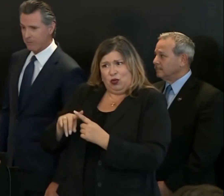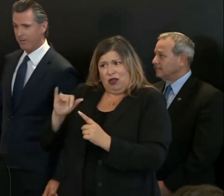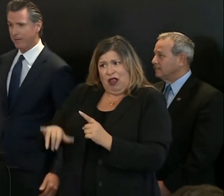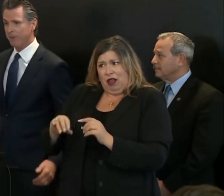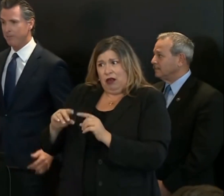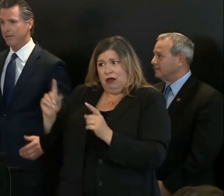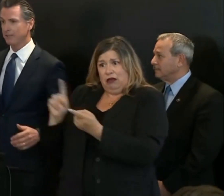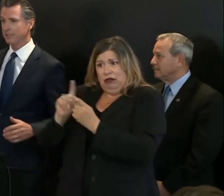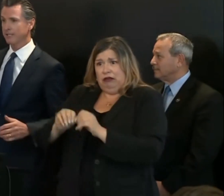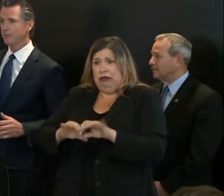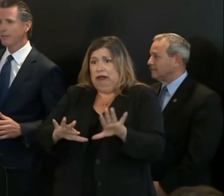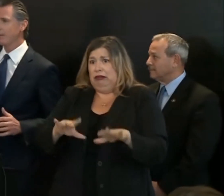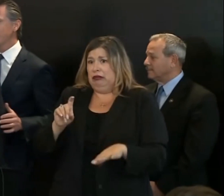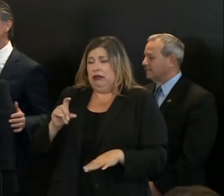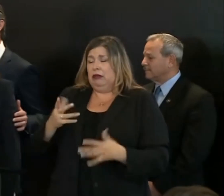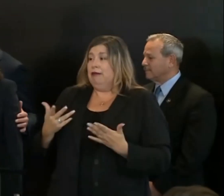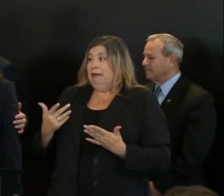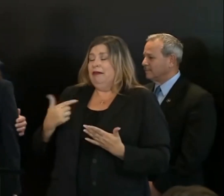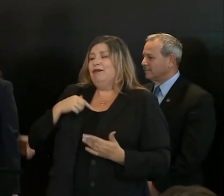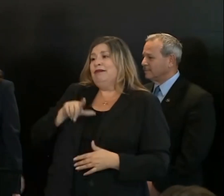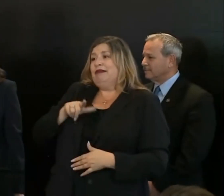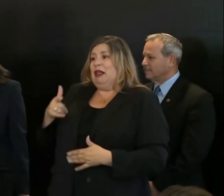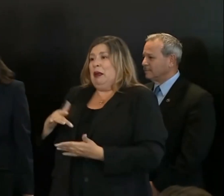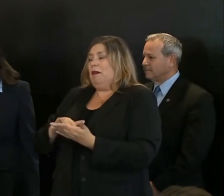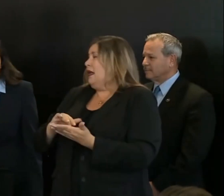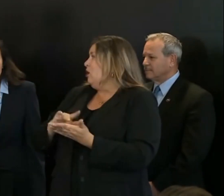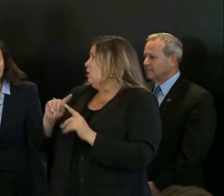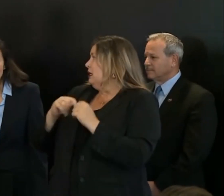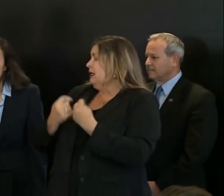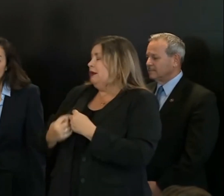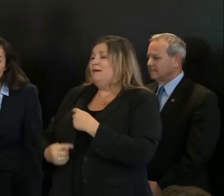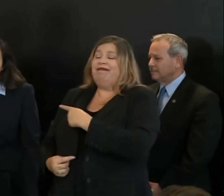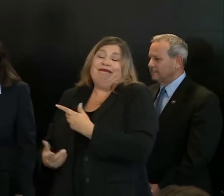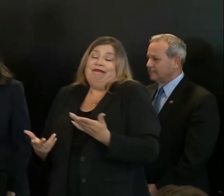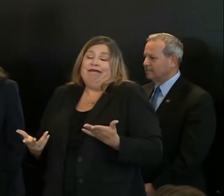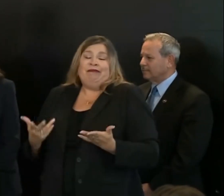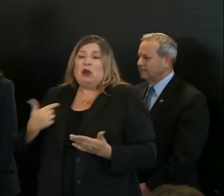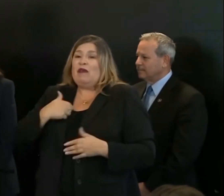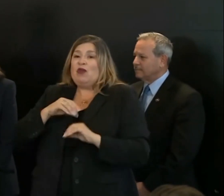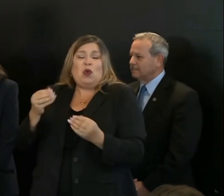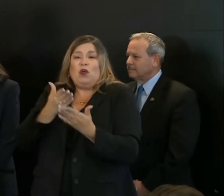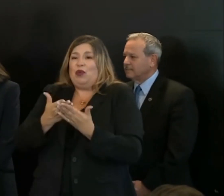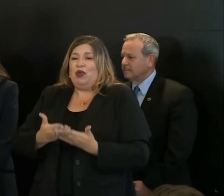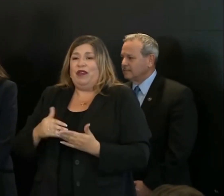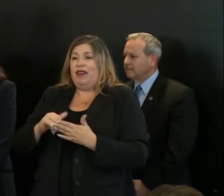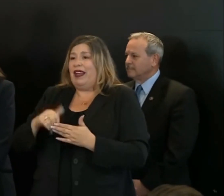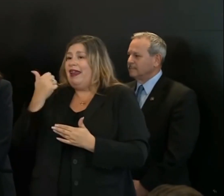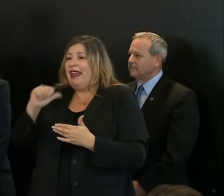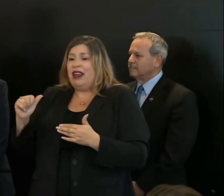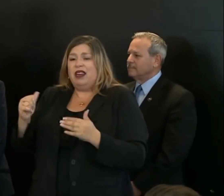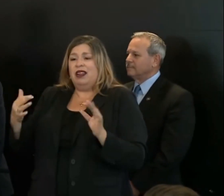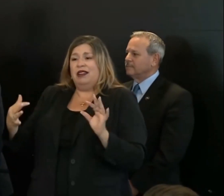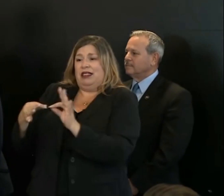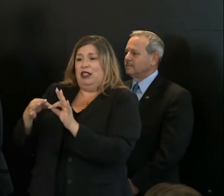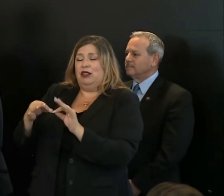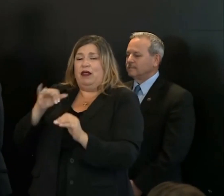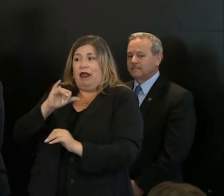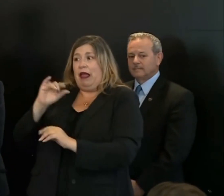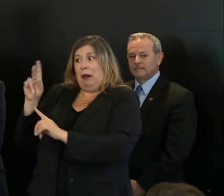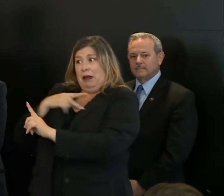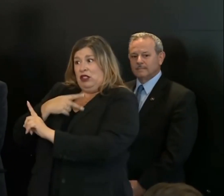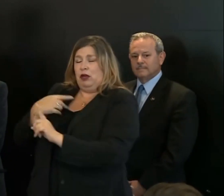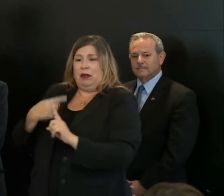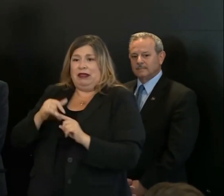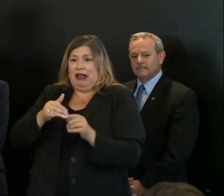Leave that to, my medical team. We have no evidence that there's any connection with those patients and this individual at this time. Okay,